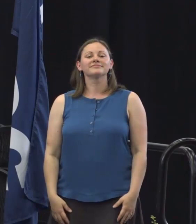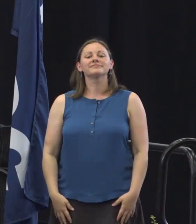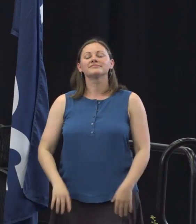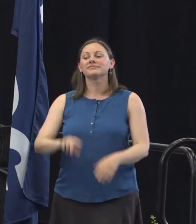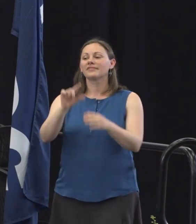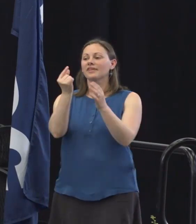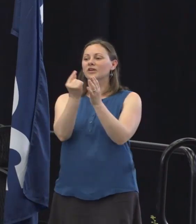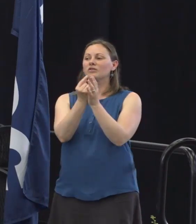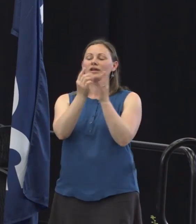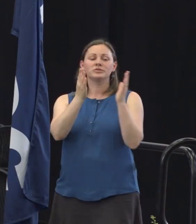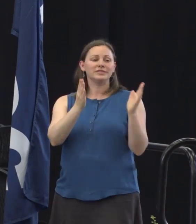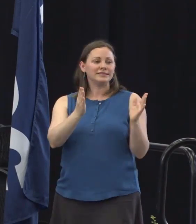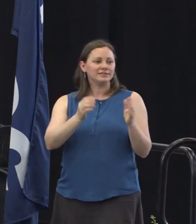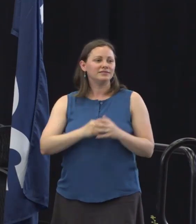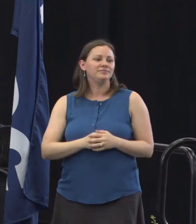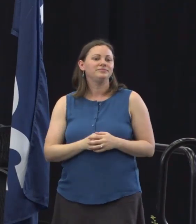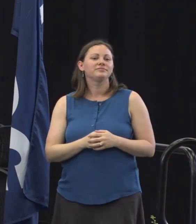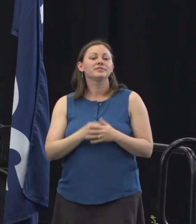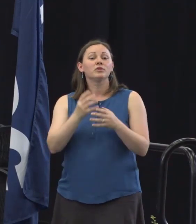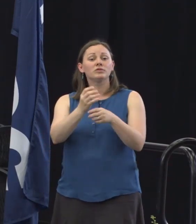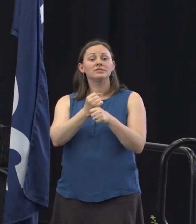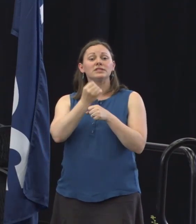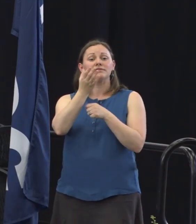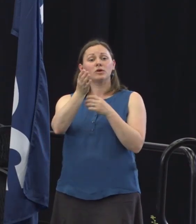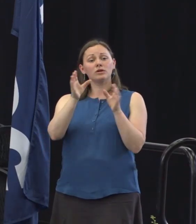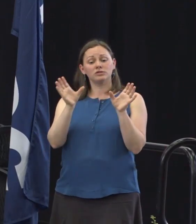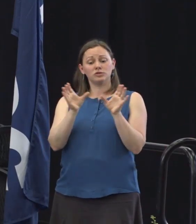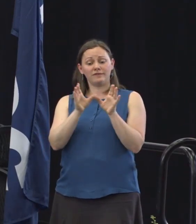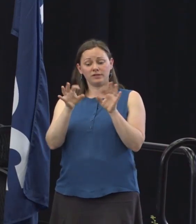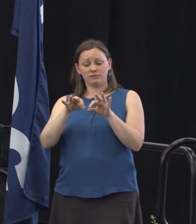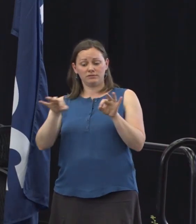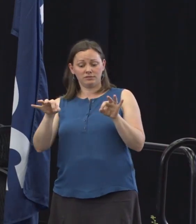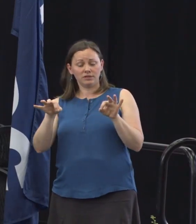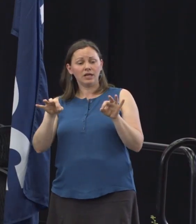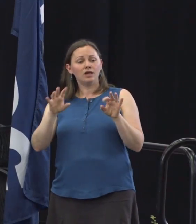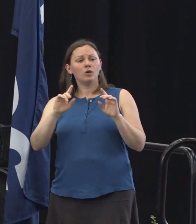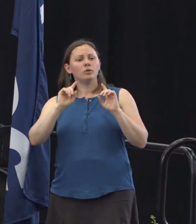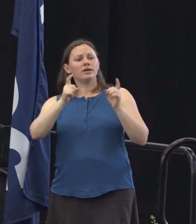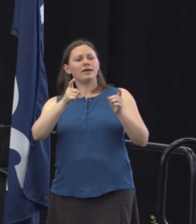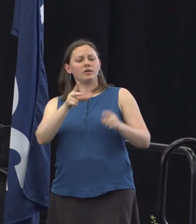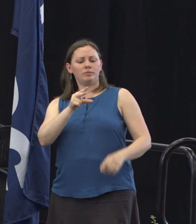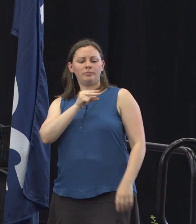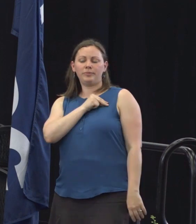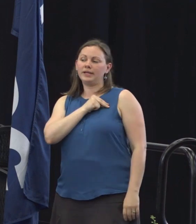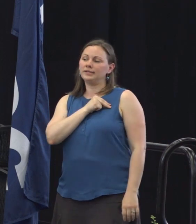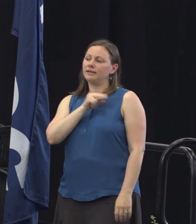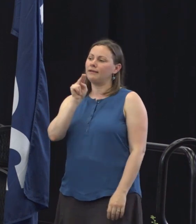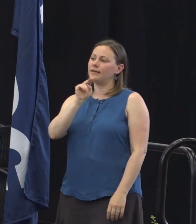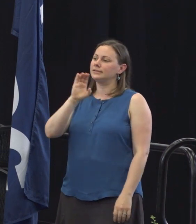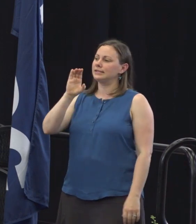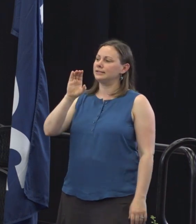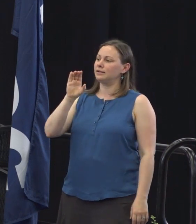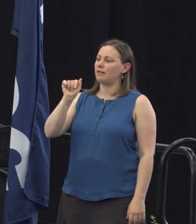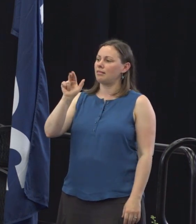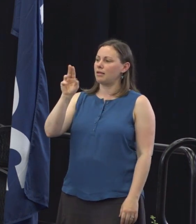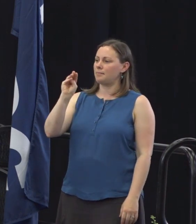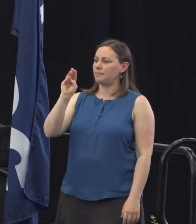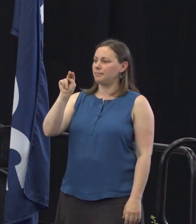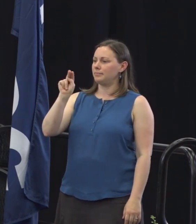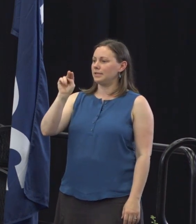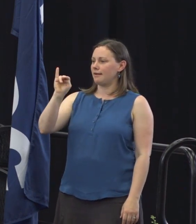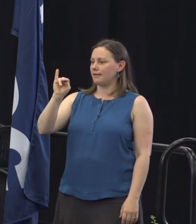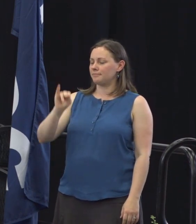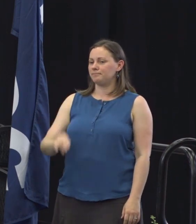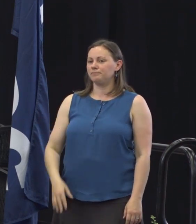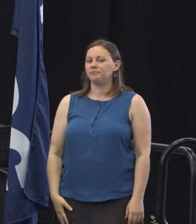Graduates, after receiving your credential on stage, you were presented with your NSCC alumni pin.